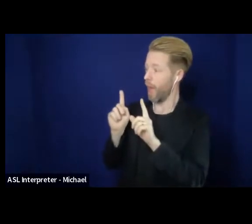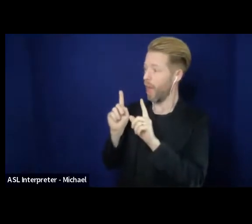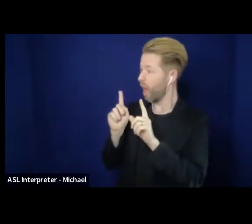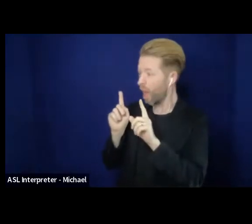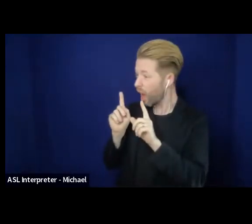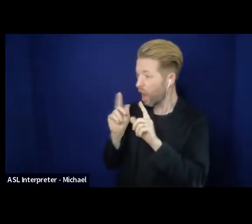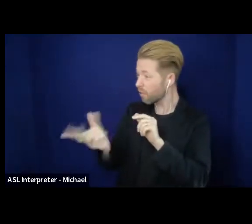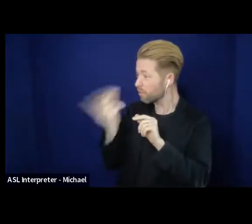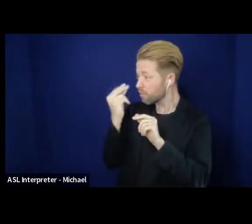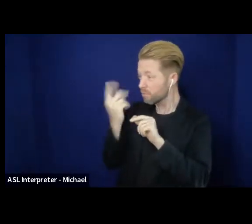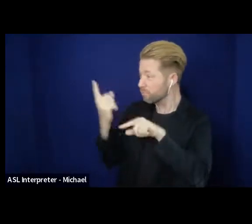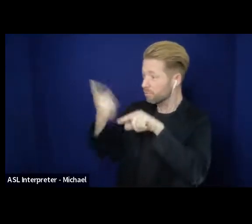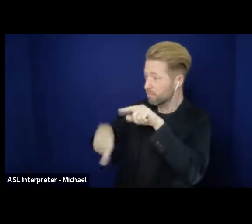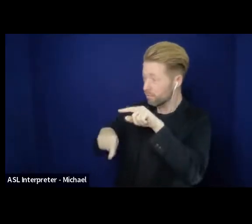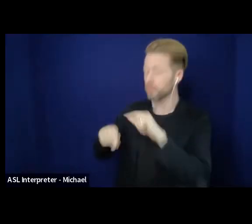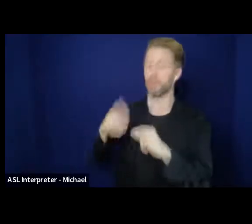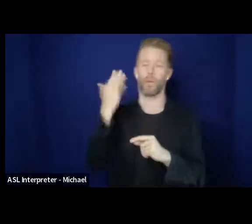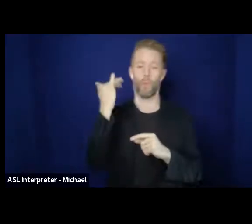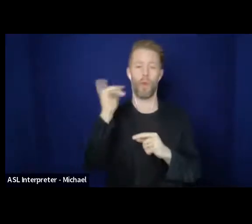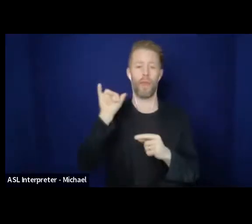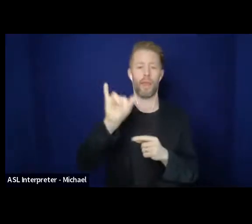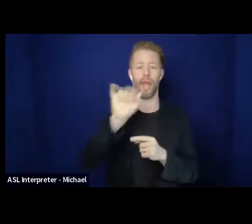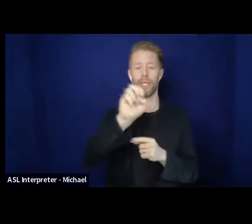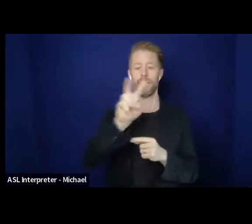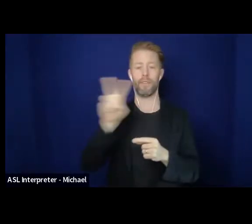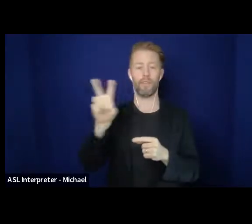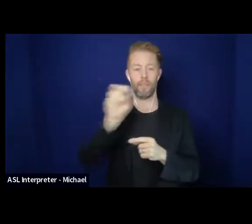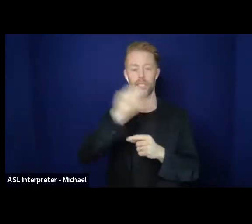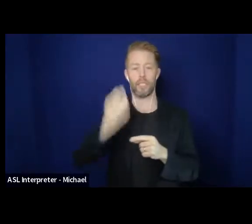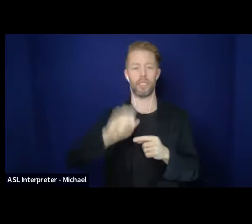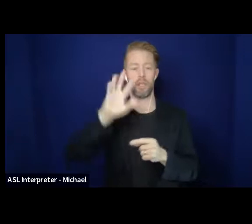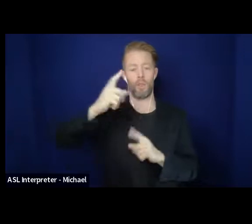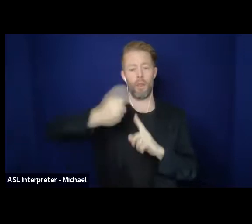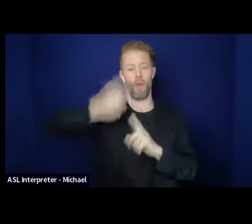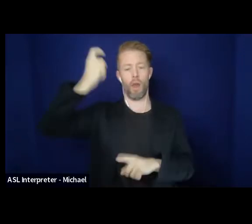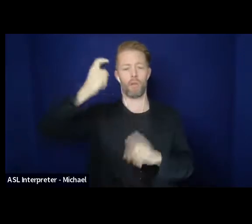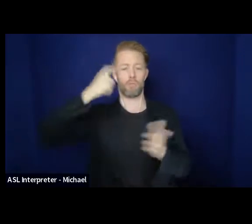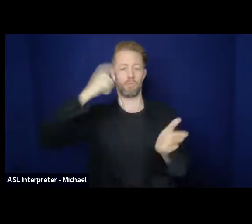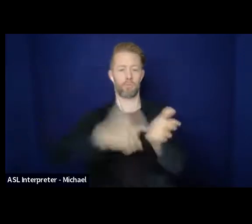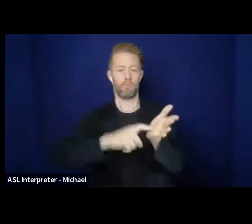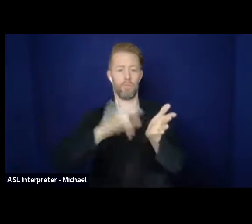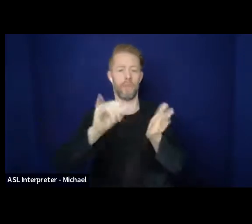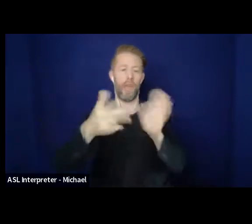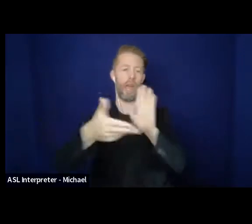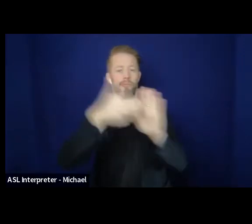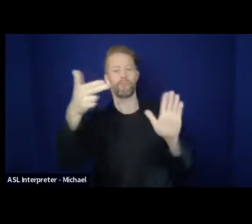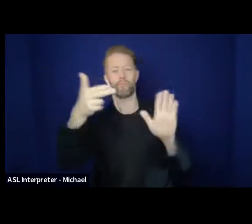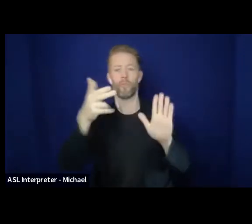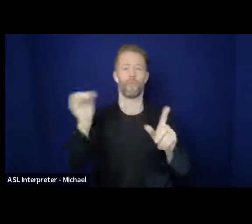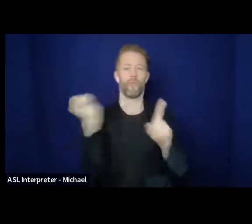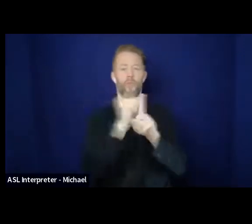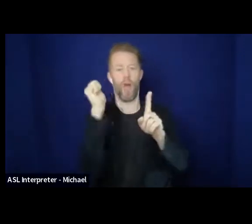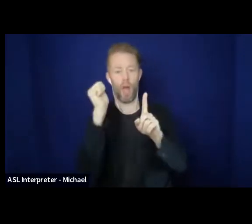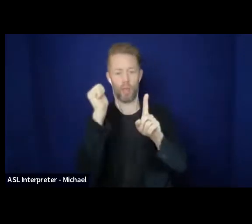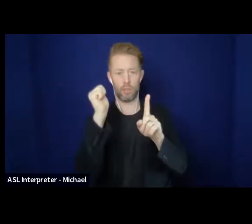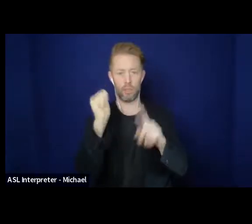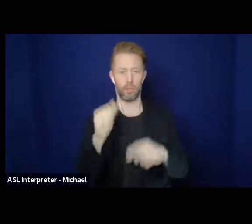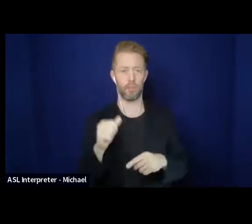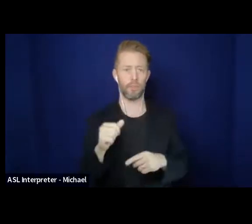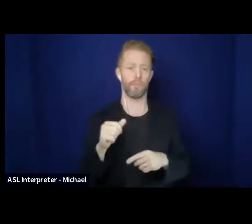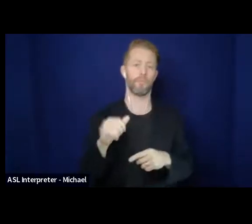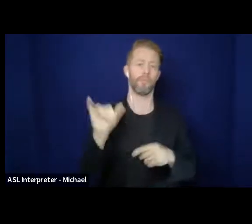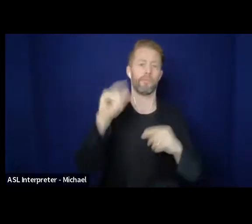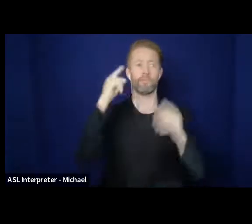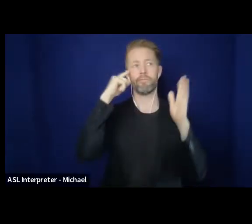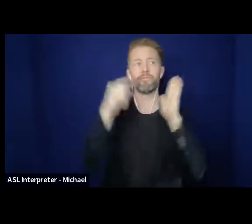system should the electronic visit verification capture geolocation data placing a disabled person and their worker at, like, I